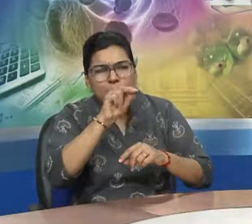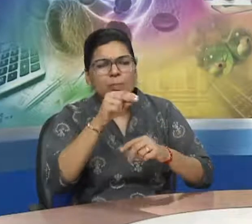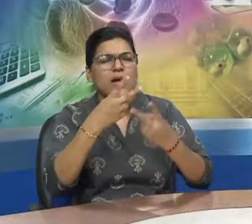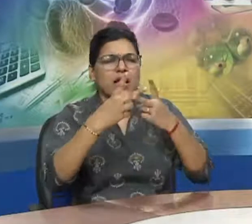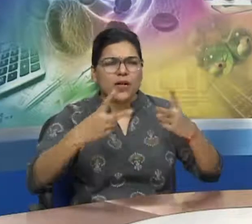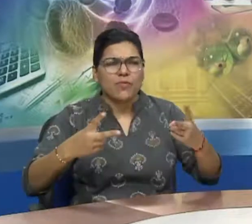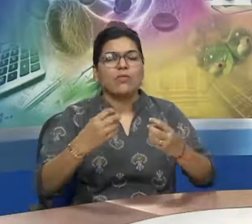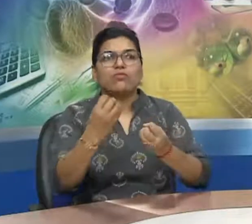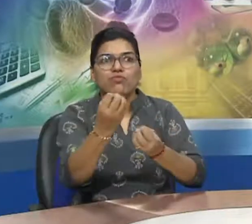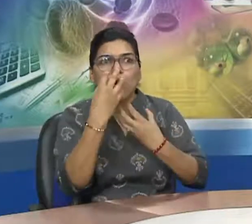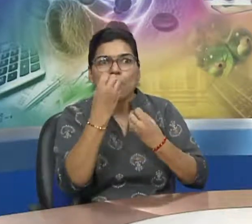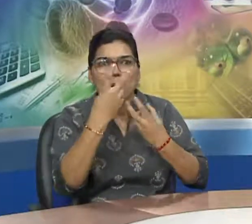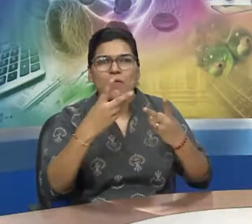Muting.